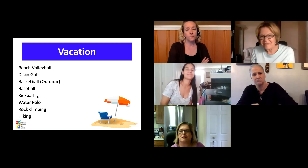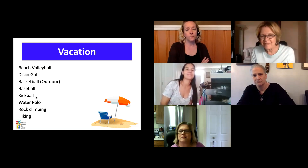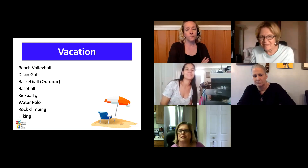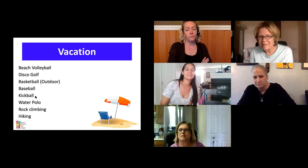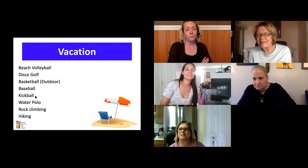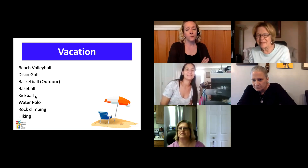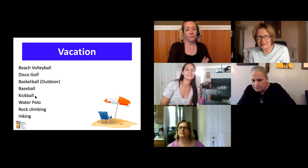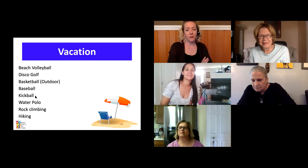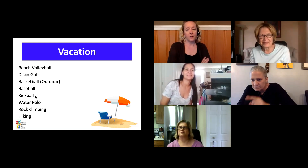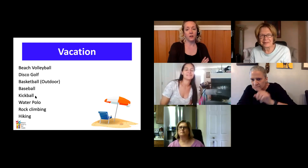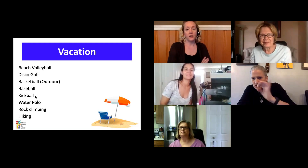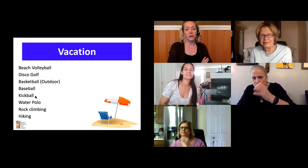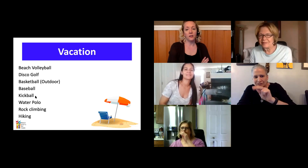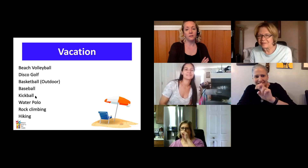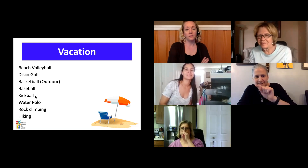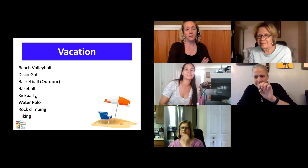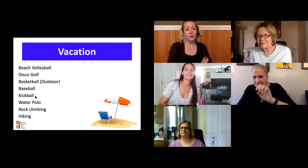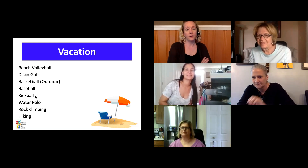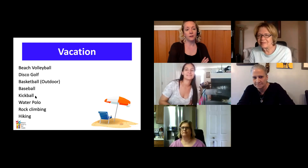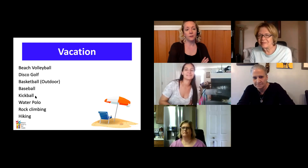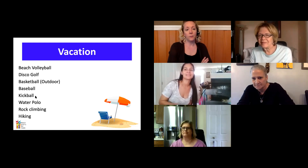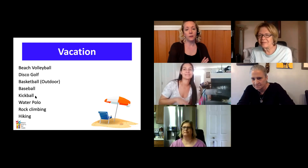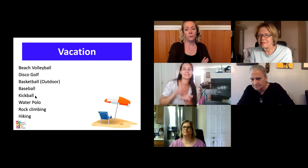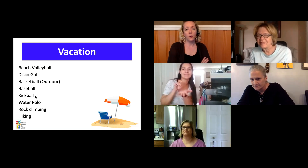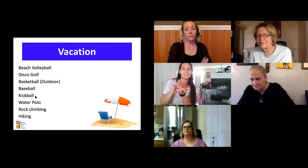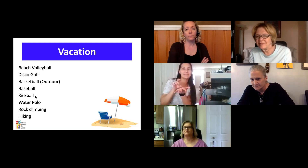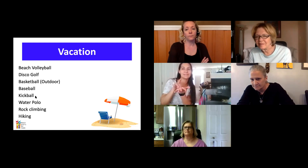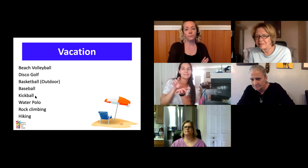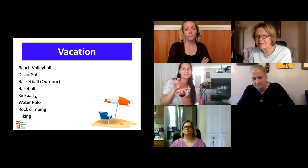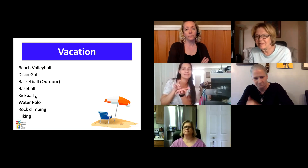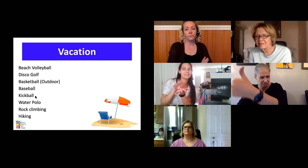Very good. Excellent. Baseball. Jeanette.